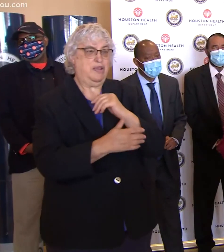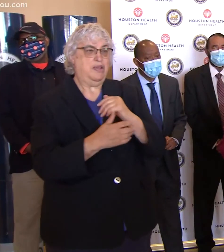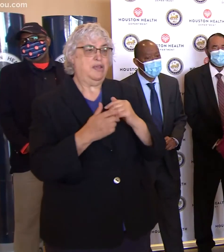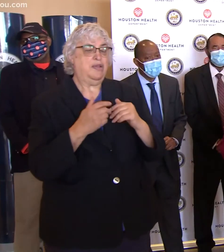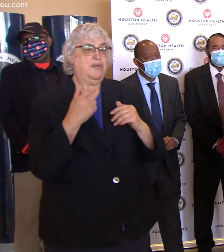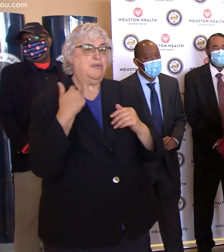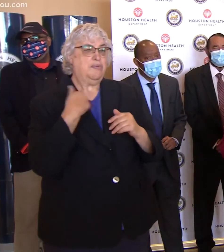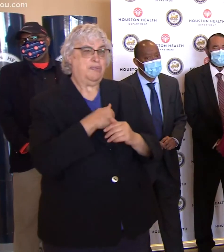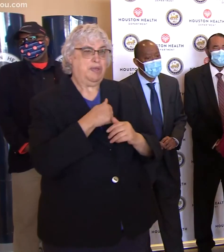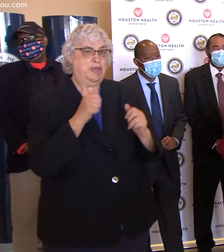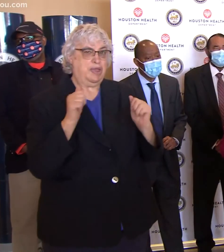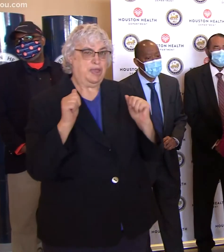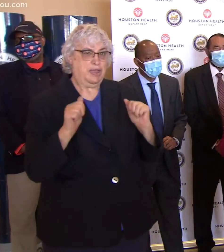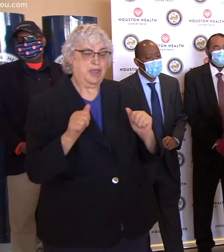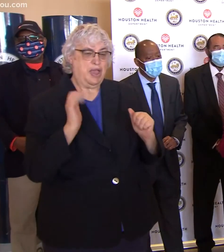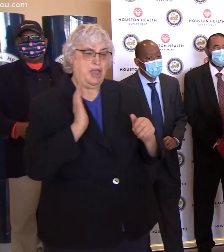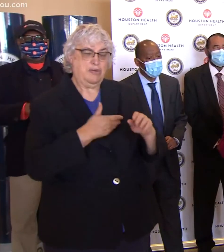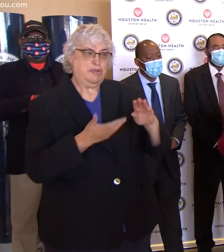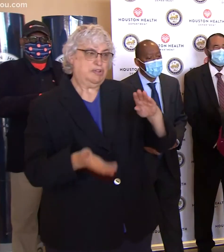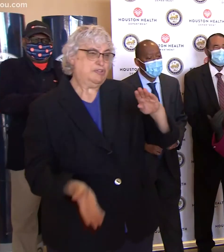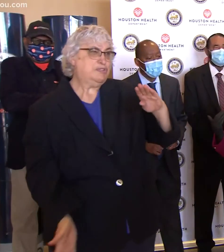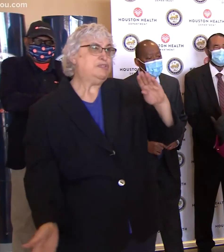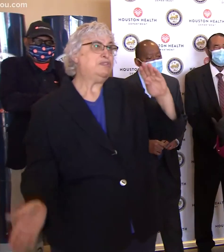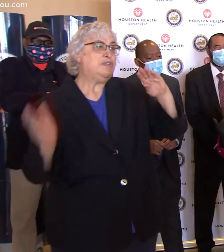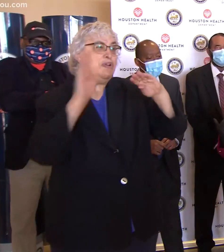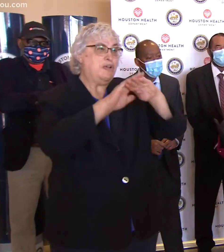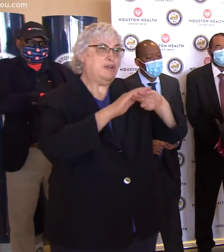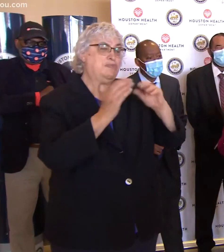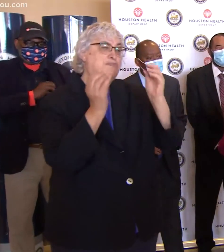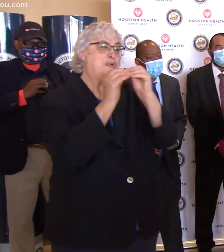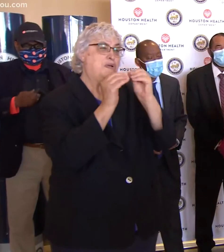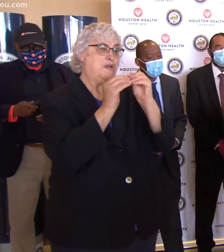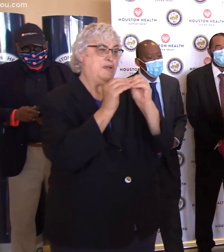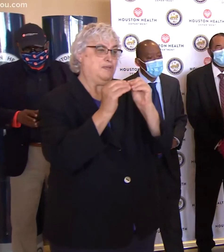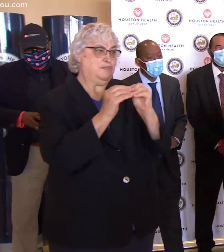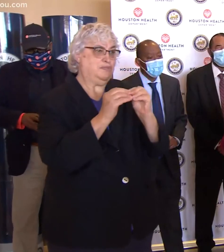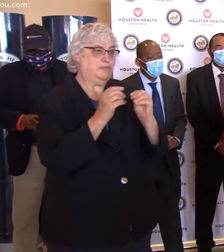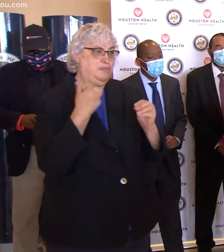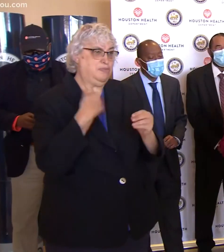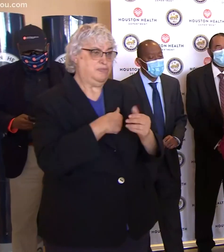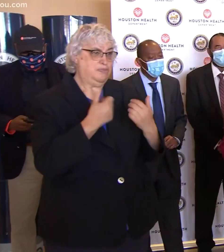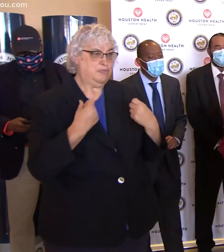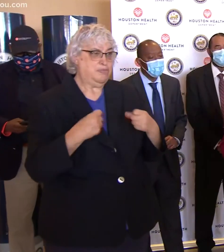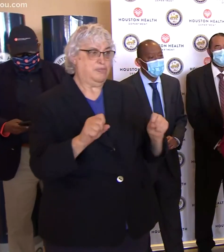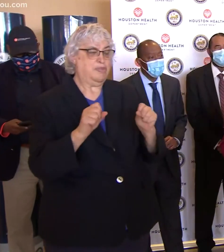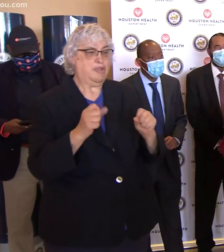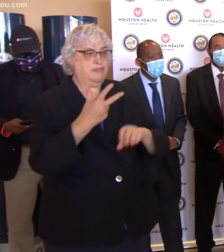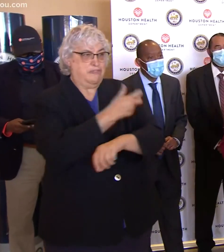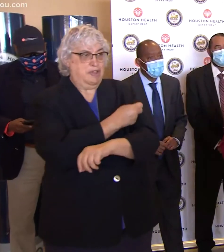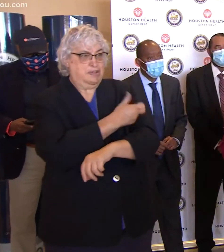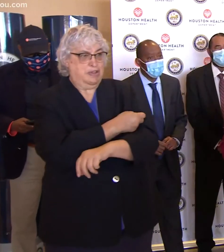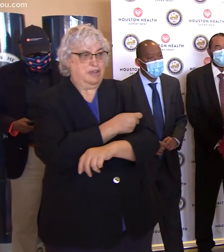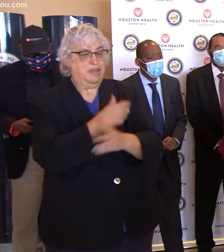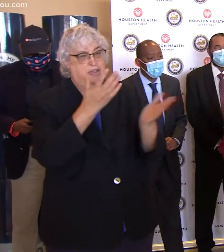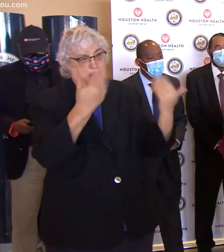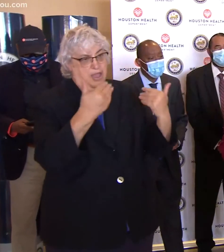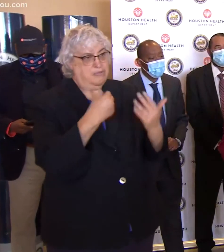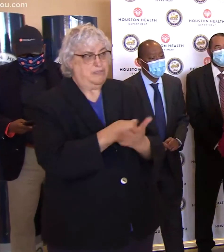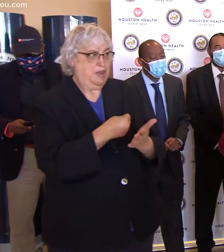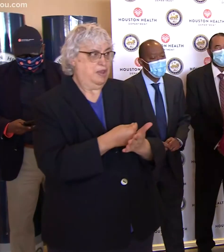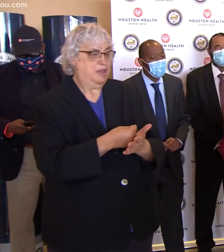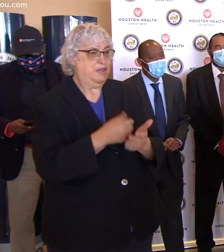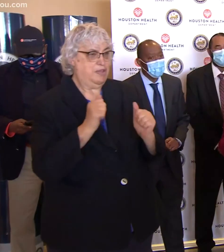sure that our surge doesn't go up. What they have been doing has been making a difference. That's why we're trying to get these vaccines and money down here as quickly as